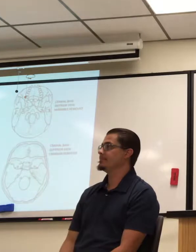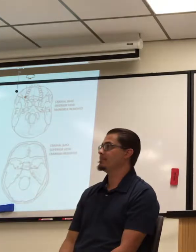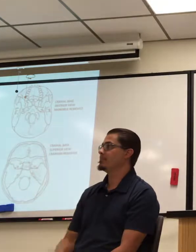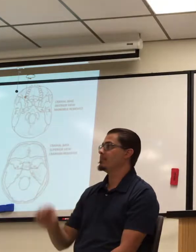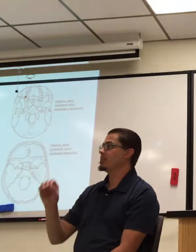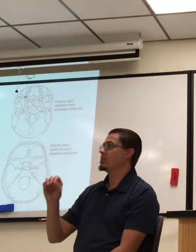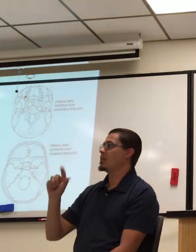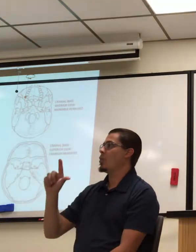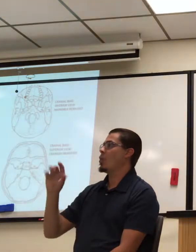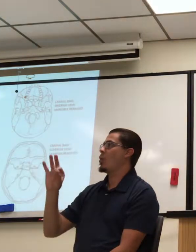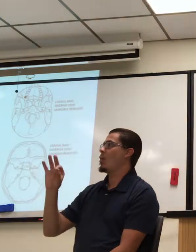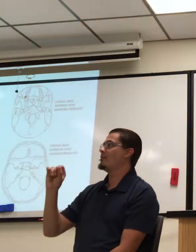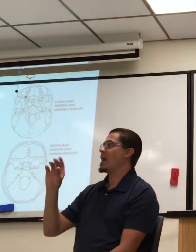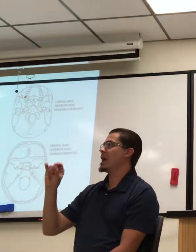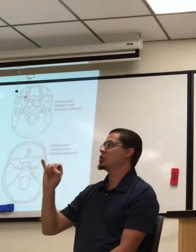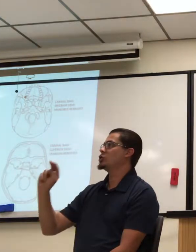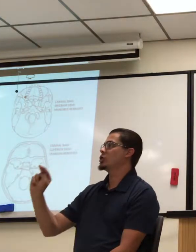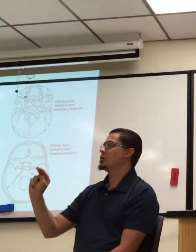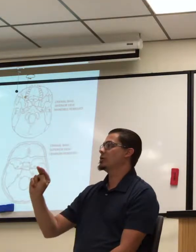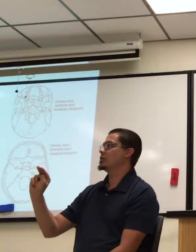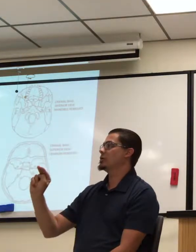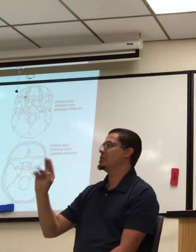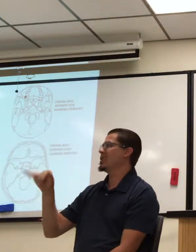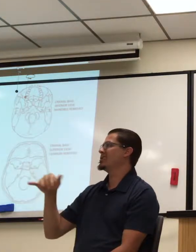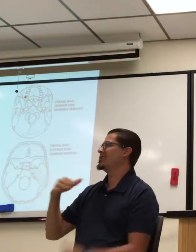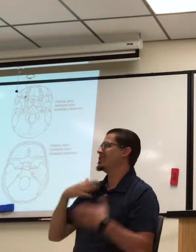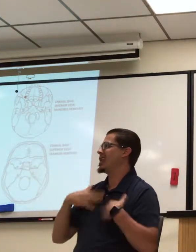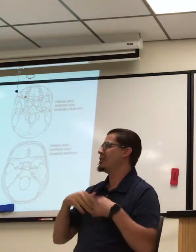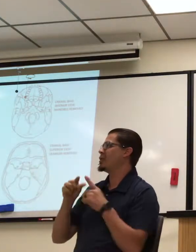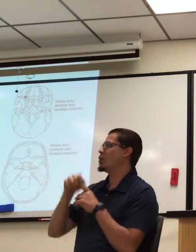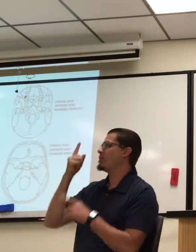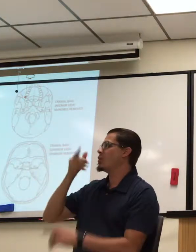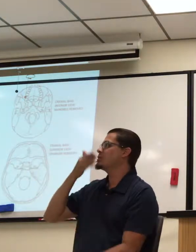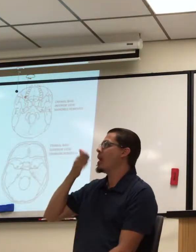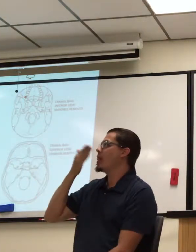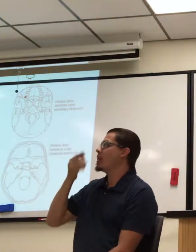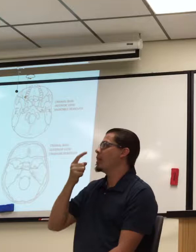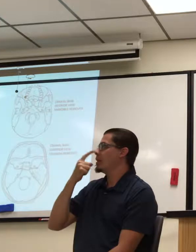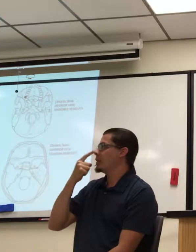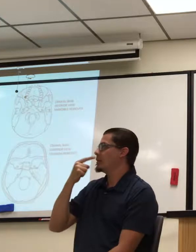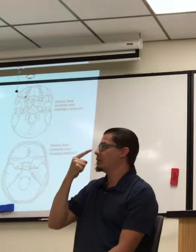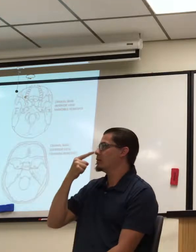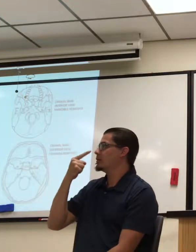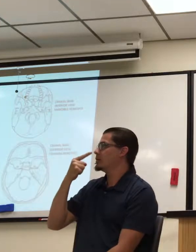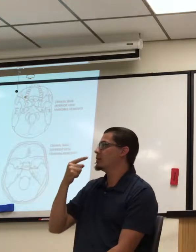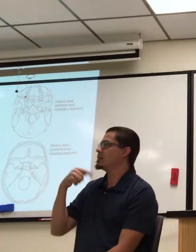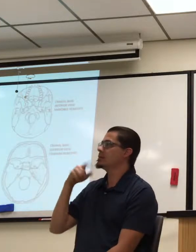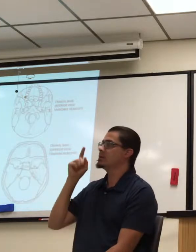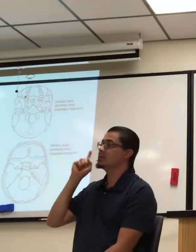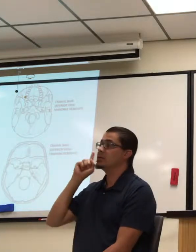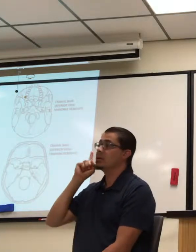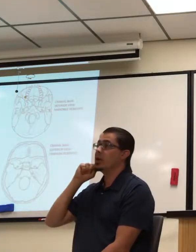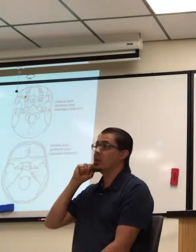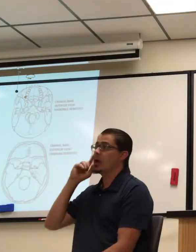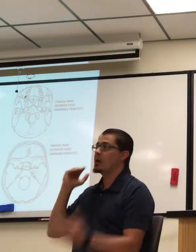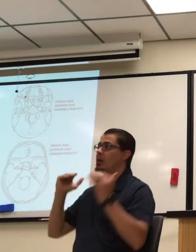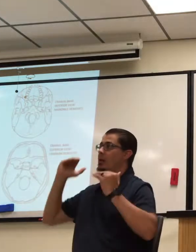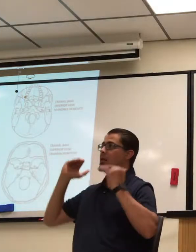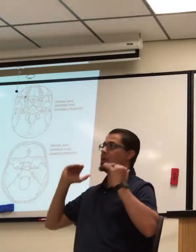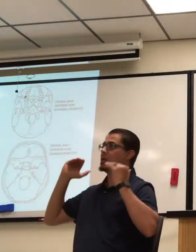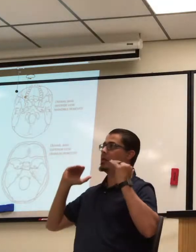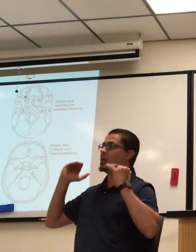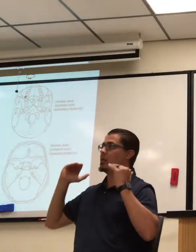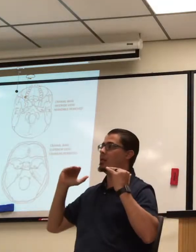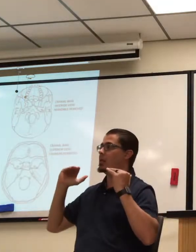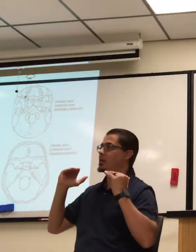Olfaction. It's the anatomy word for smells. It has your hearing and equilibrium apparatus in